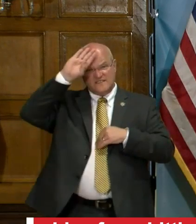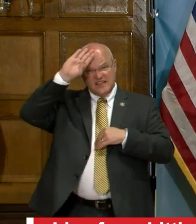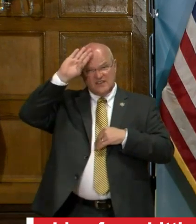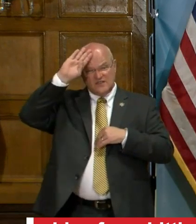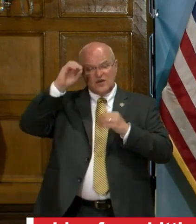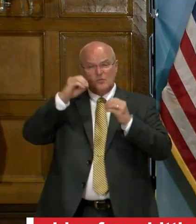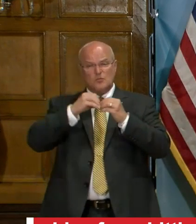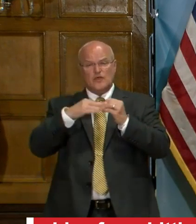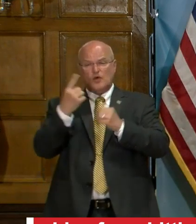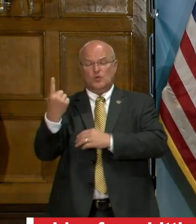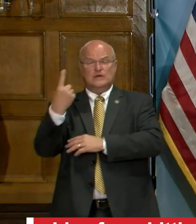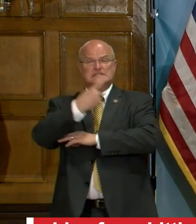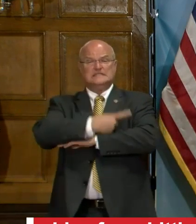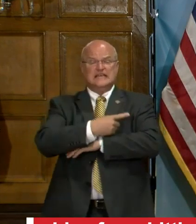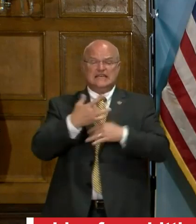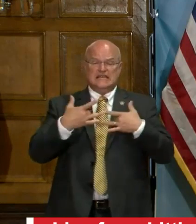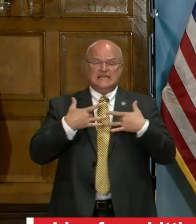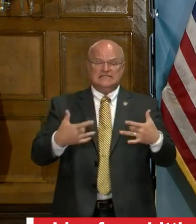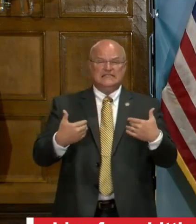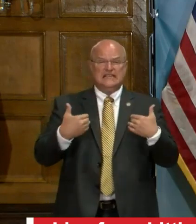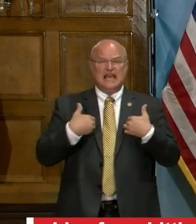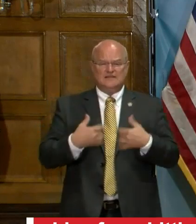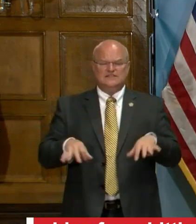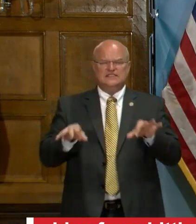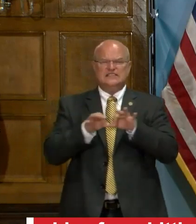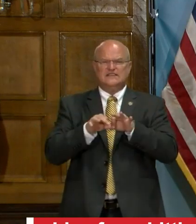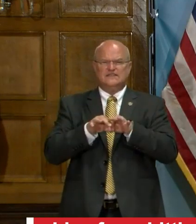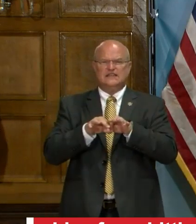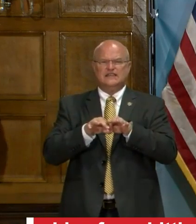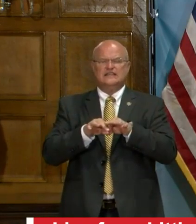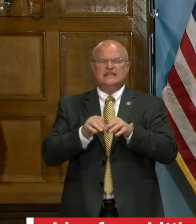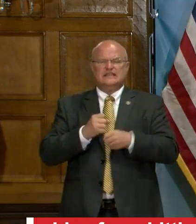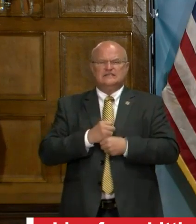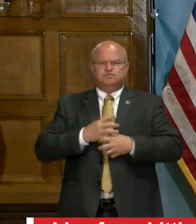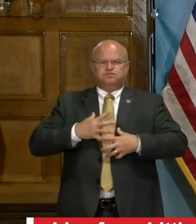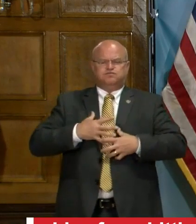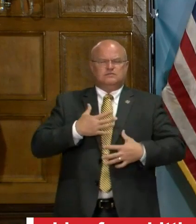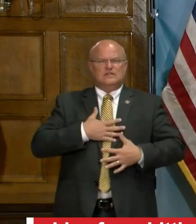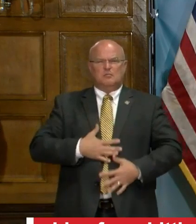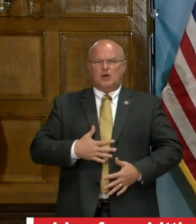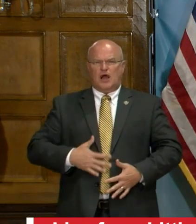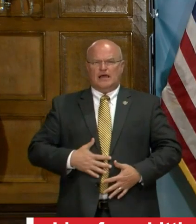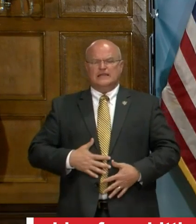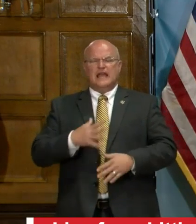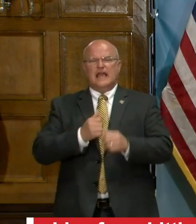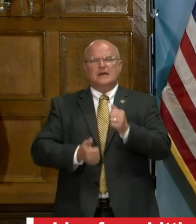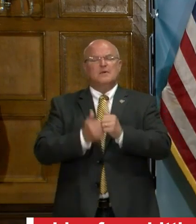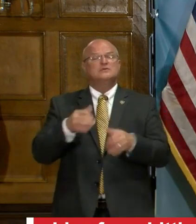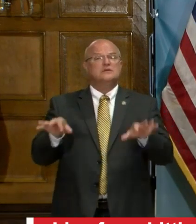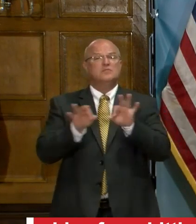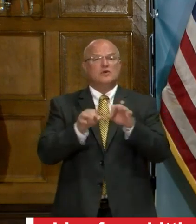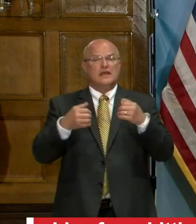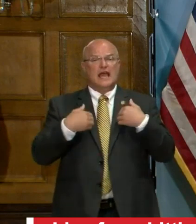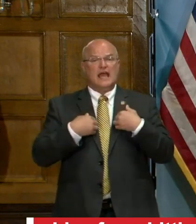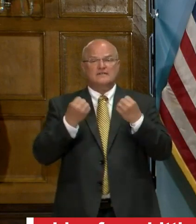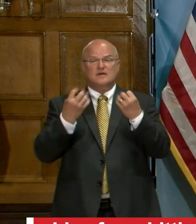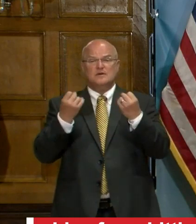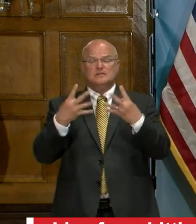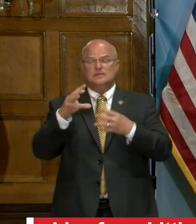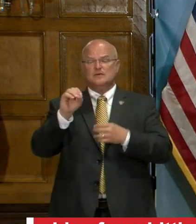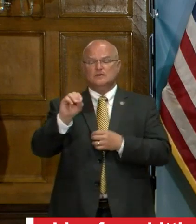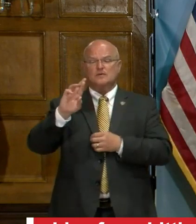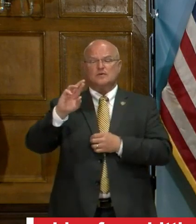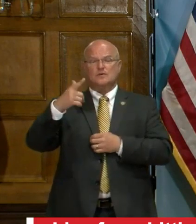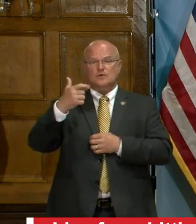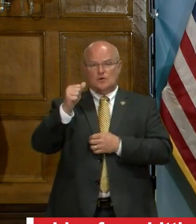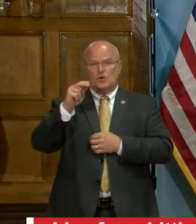of more than a day. They tend to have significant inflammation in their body, and most importantly, they have multiple organs